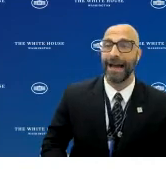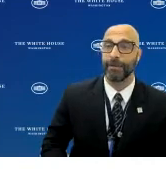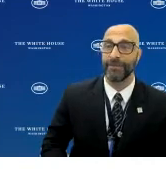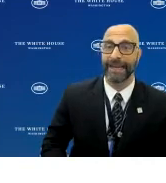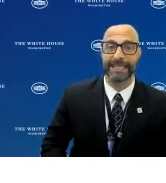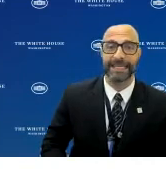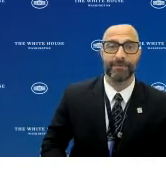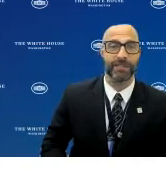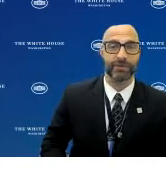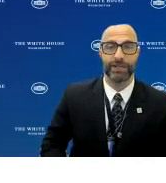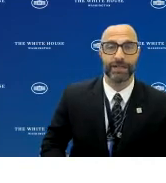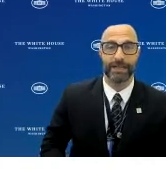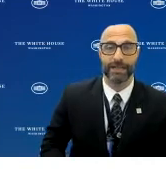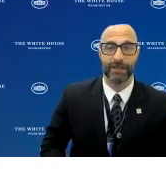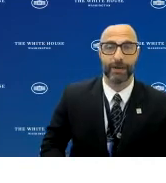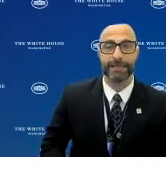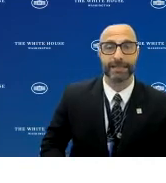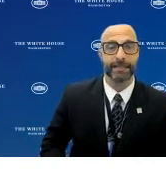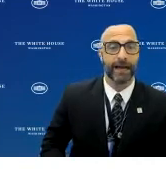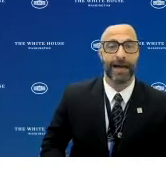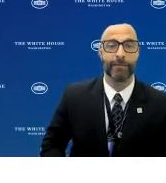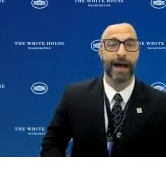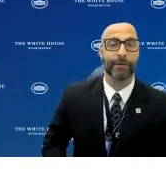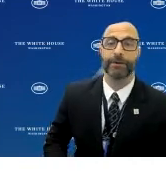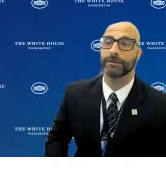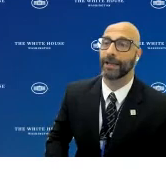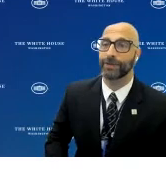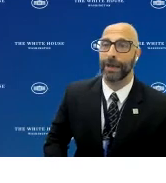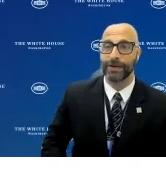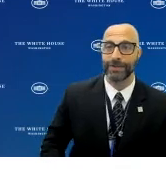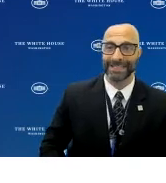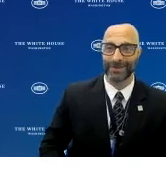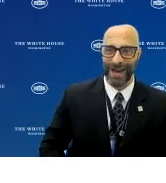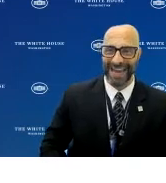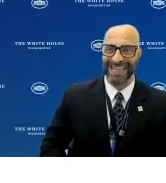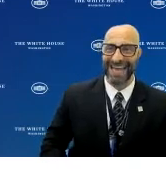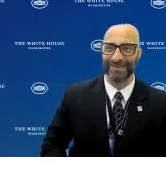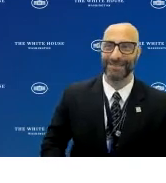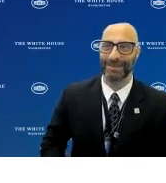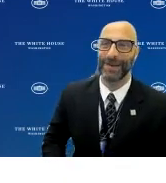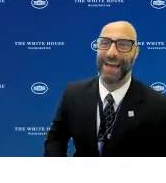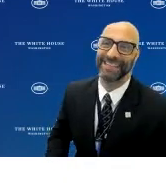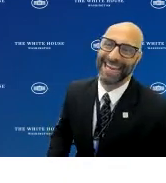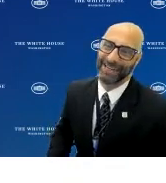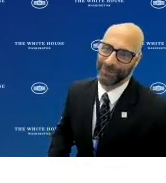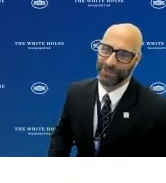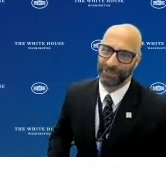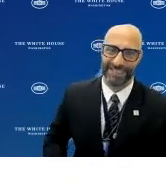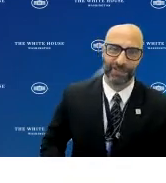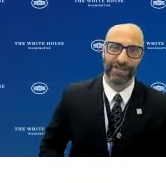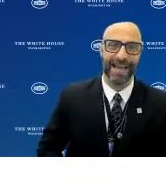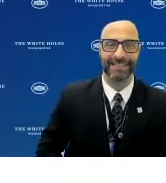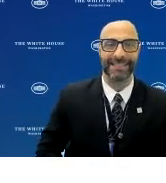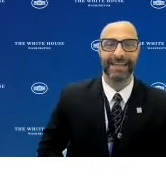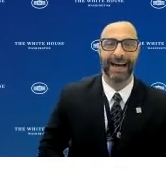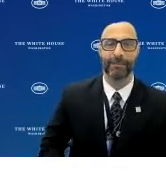This is a map of vaccine administration in the US. I will tell you that when you see gray, that means we don't have the data for